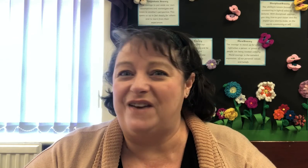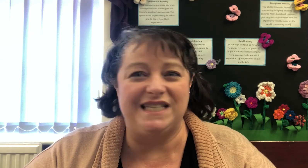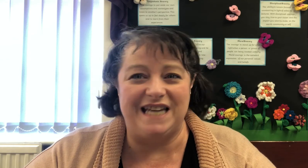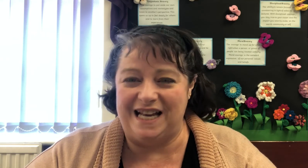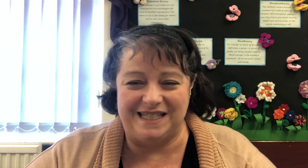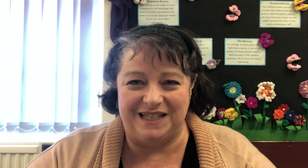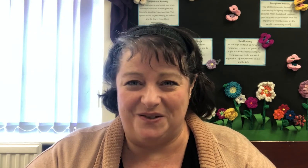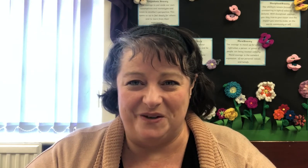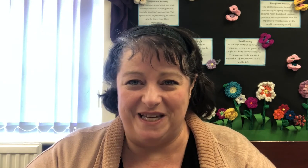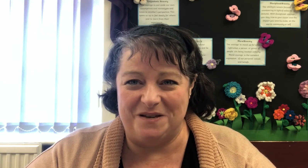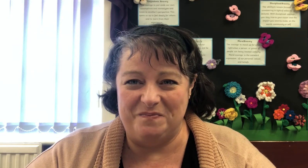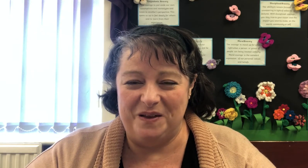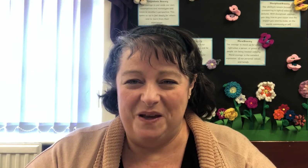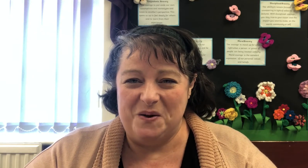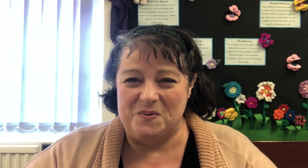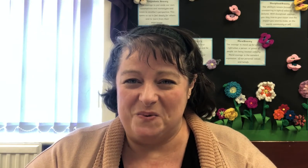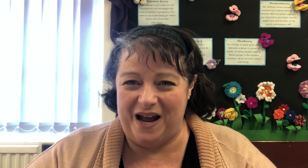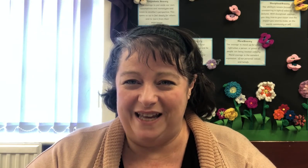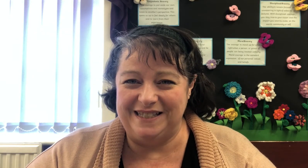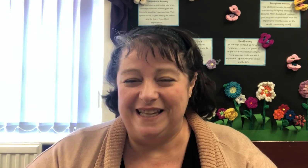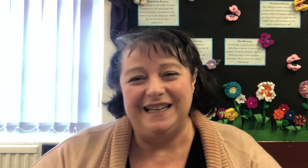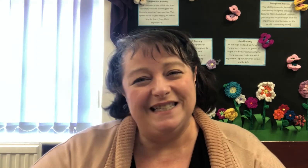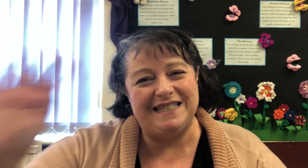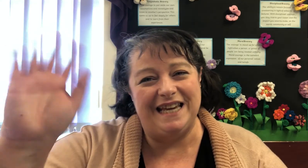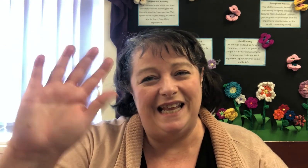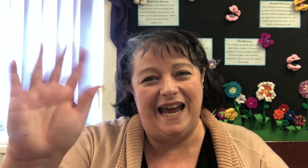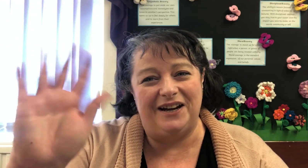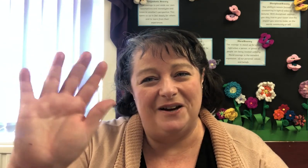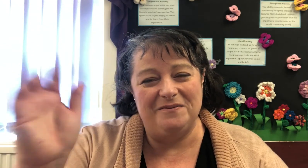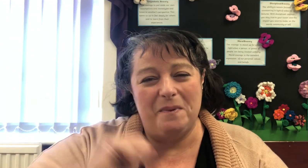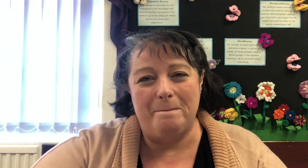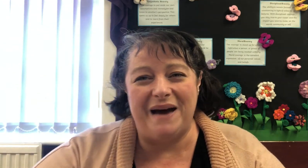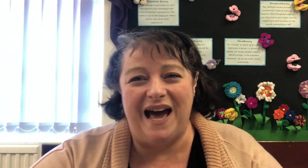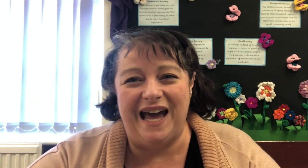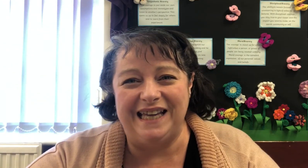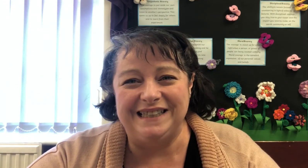a fantastic week. Right, see you later. Bye.